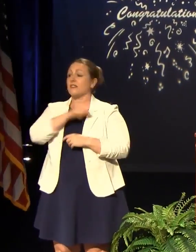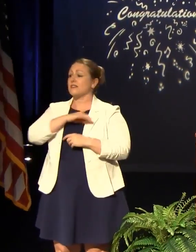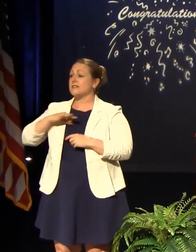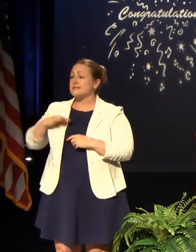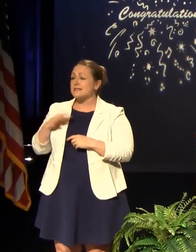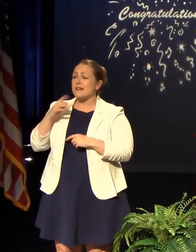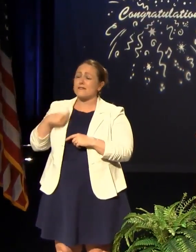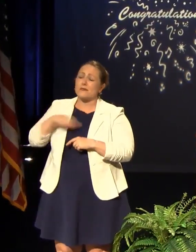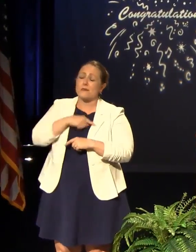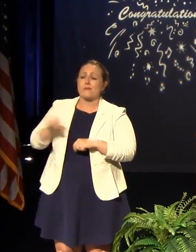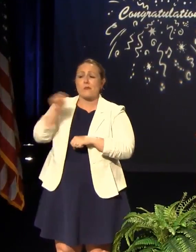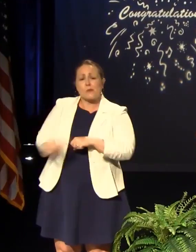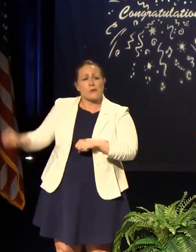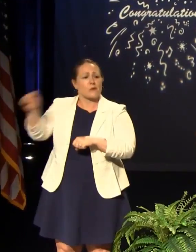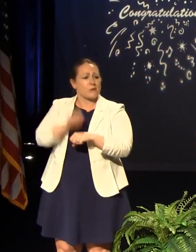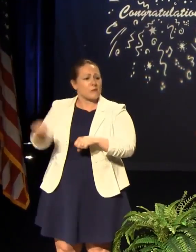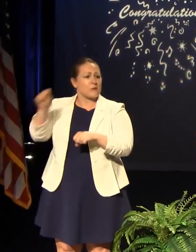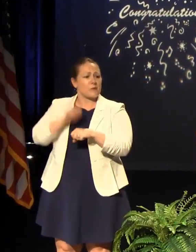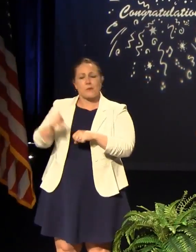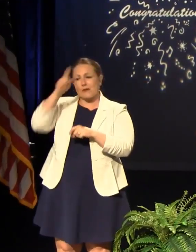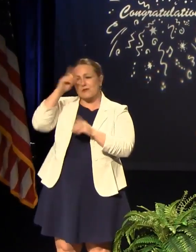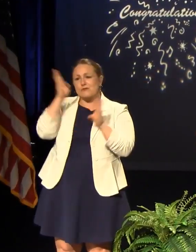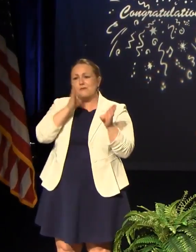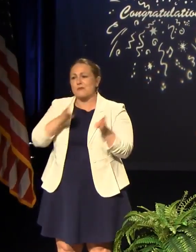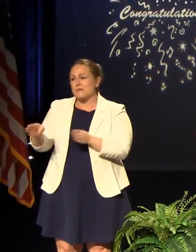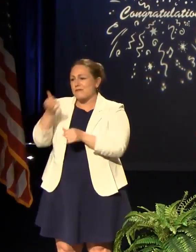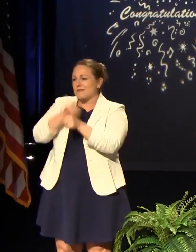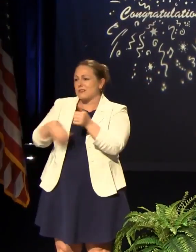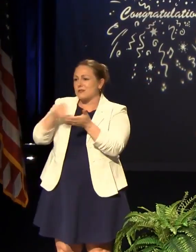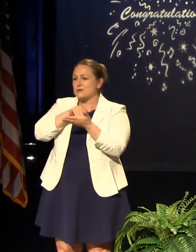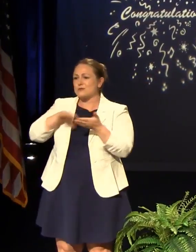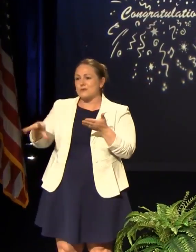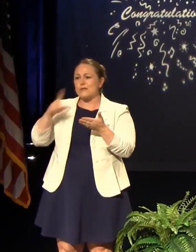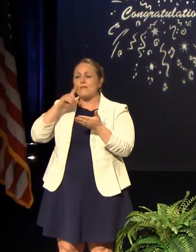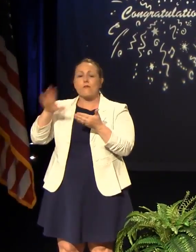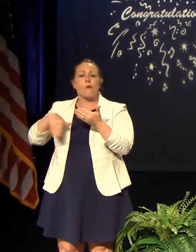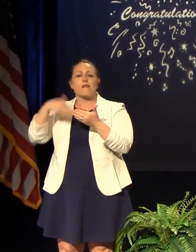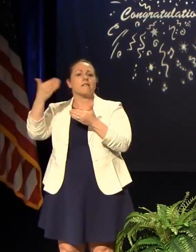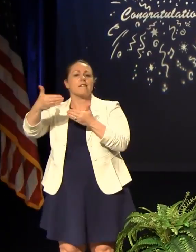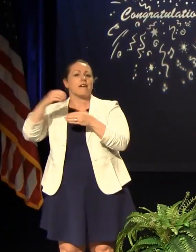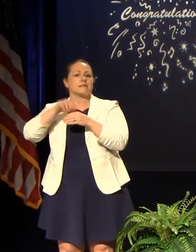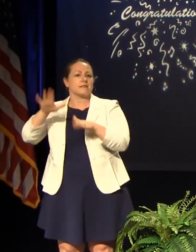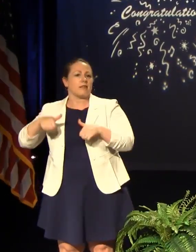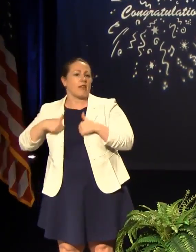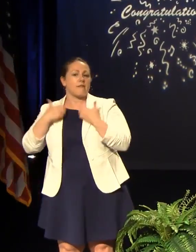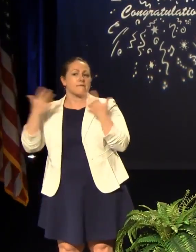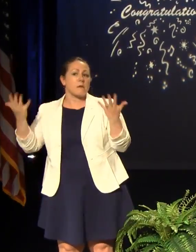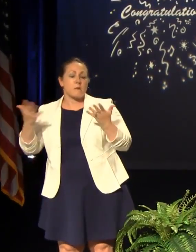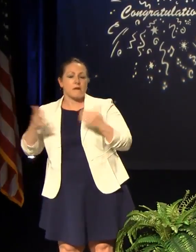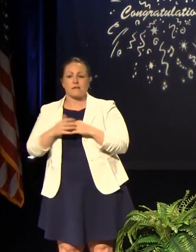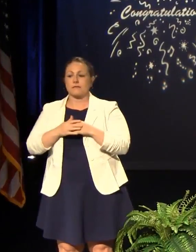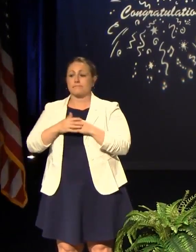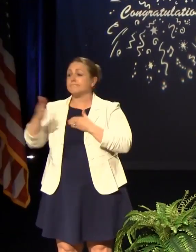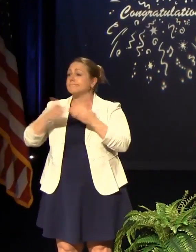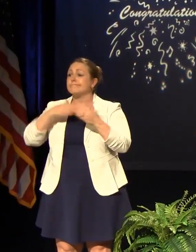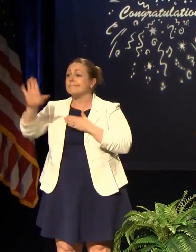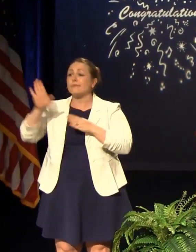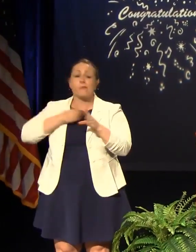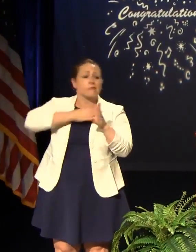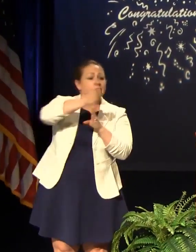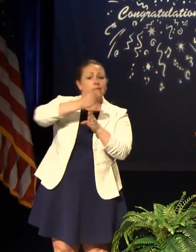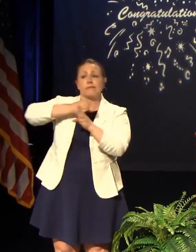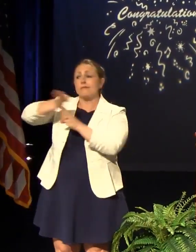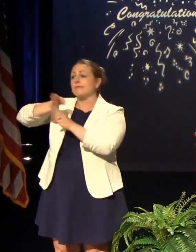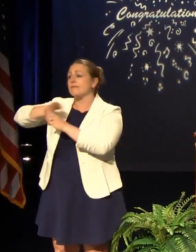prepare each and every one of our students for the next phase of their journey in life, regardless of their chosen path.